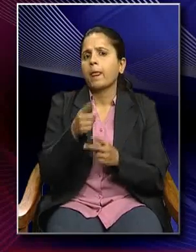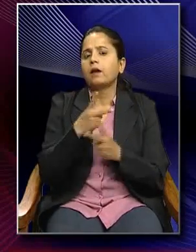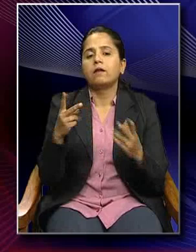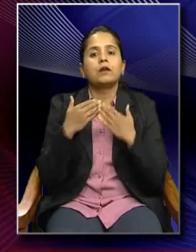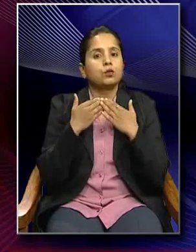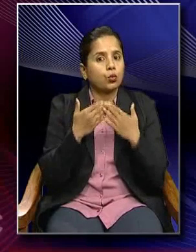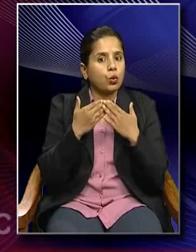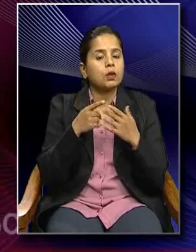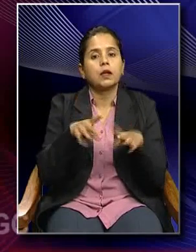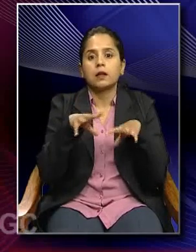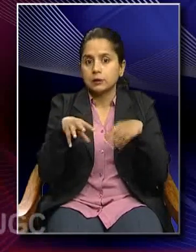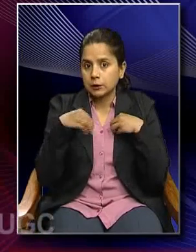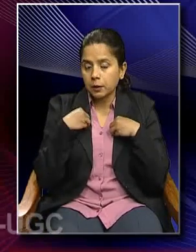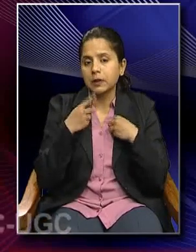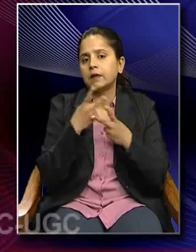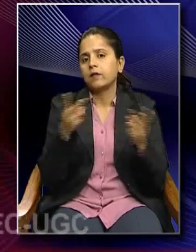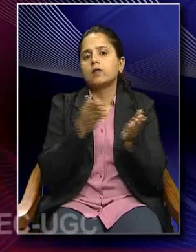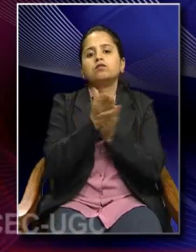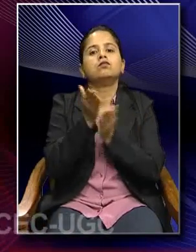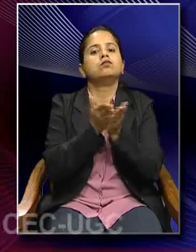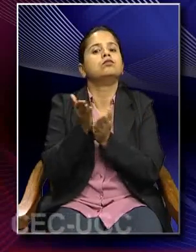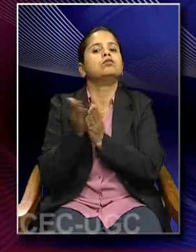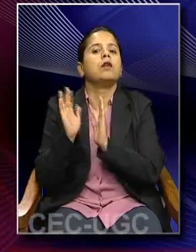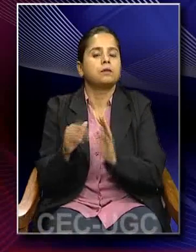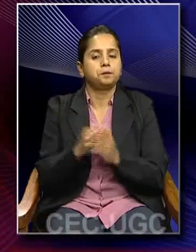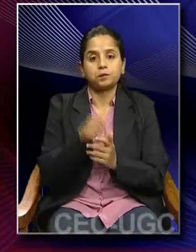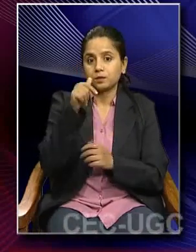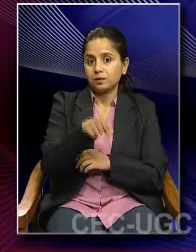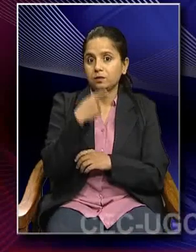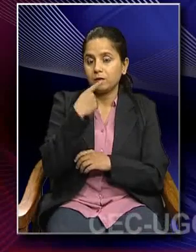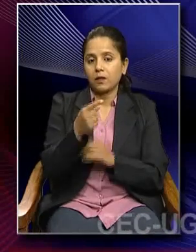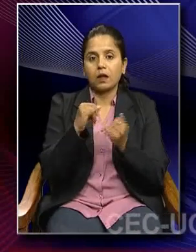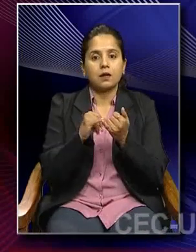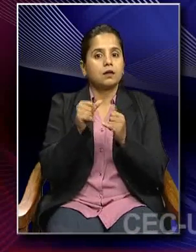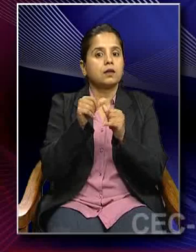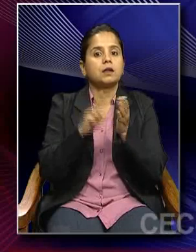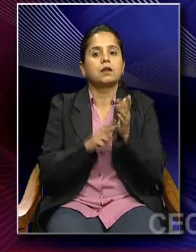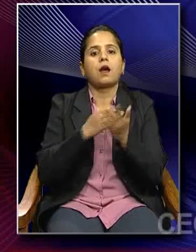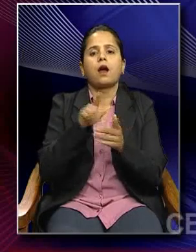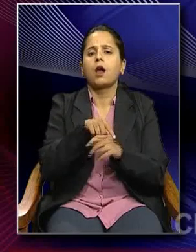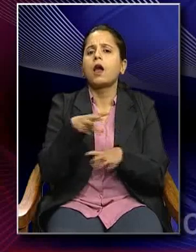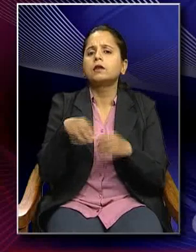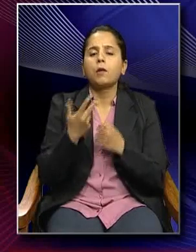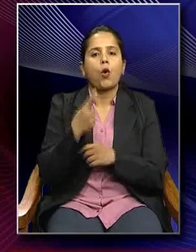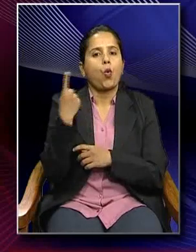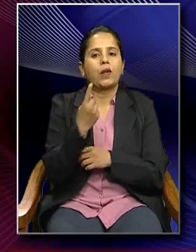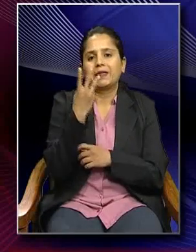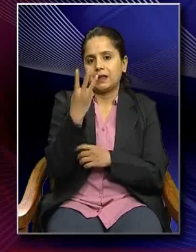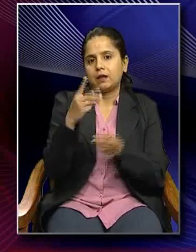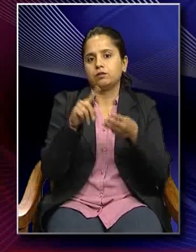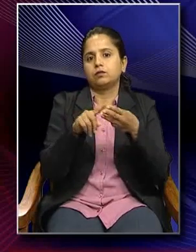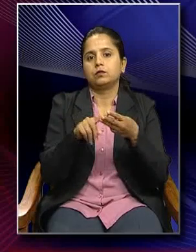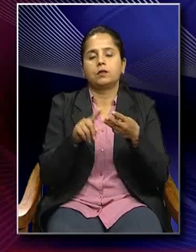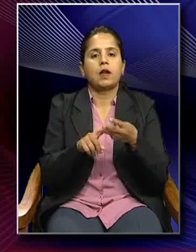schools accept different means. Here Sāṅkhya is accepting only three means